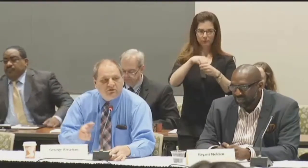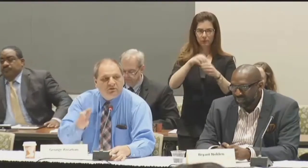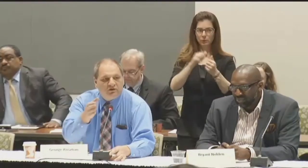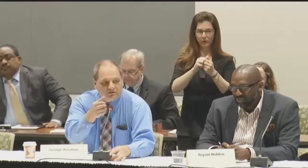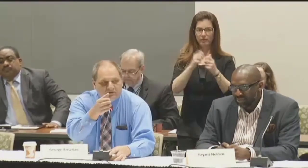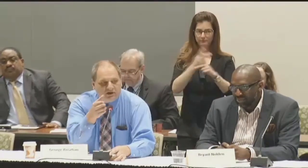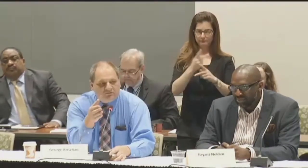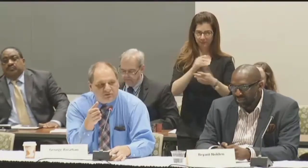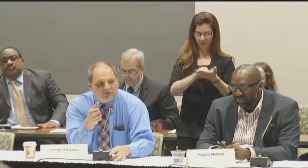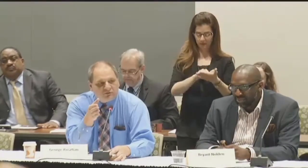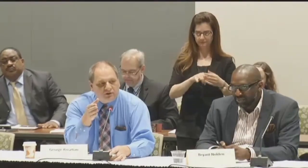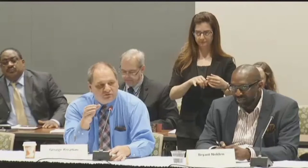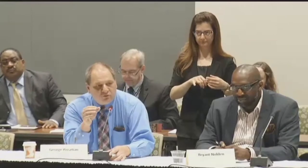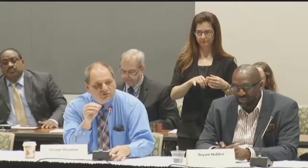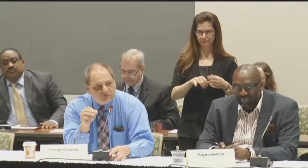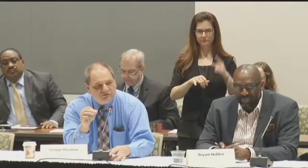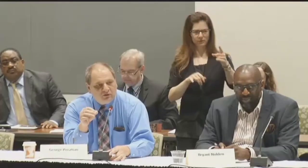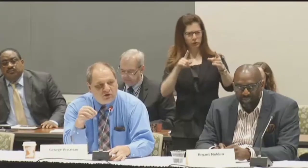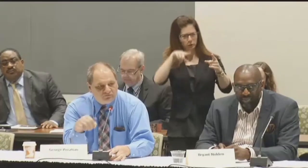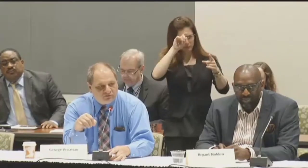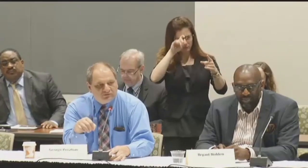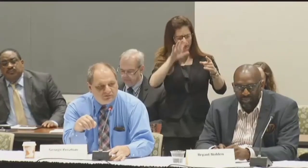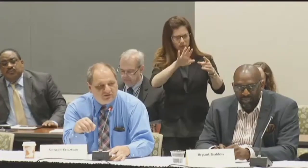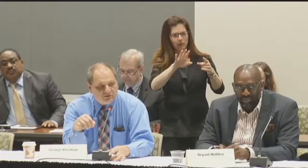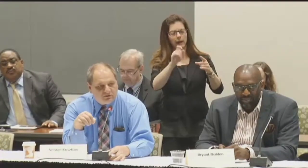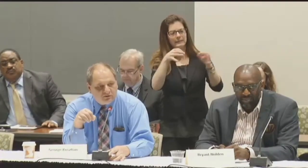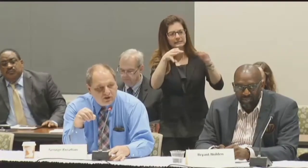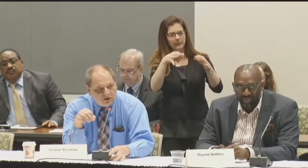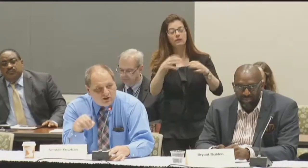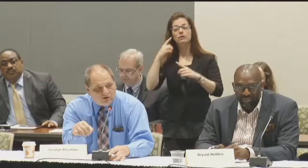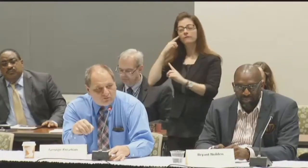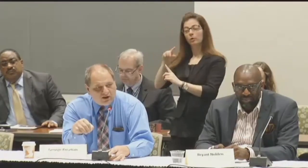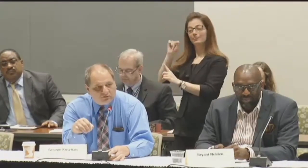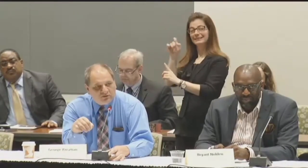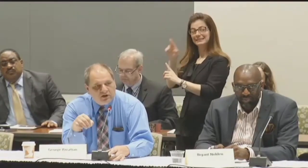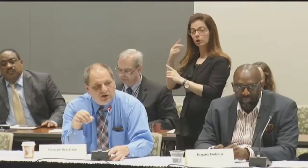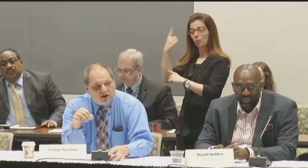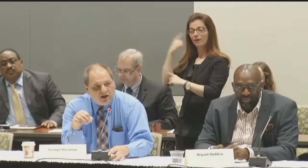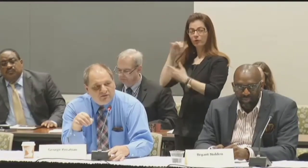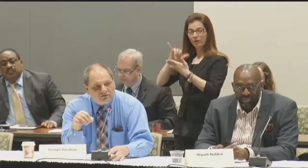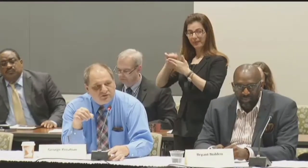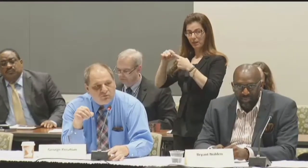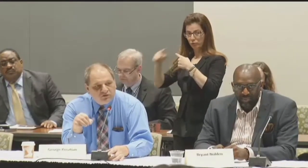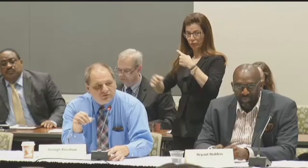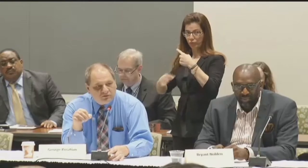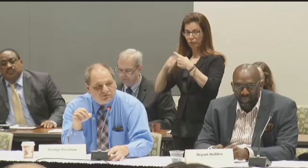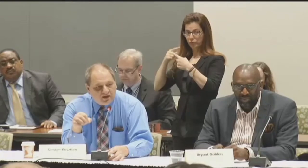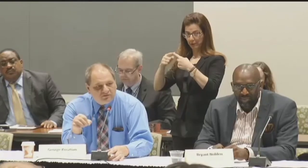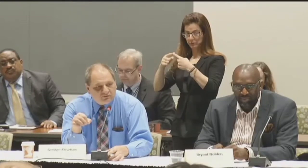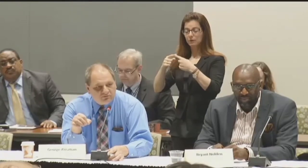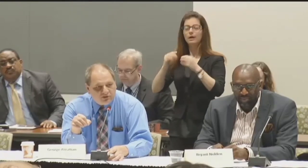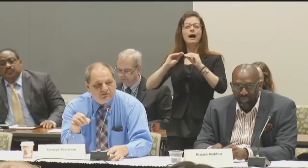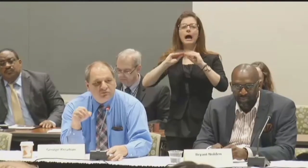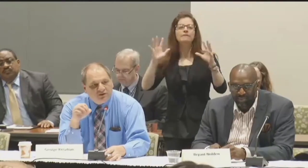anticipate, you have a puzzled look, towards the tier one for this particular round. Obviously, once those